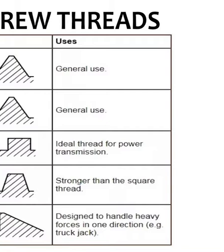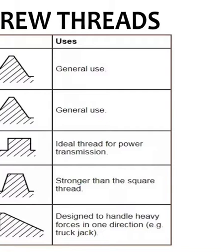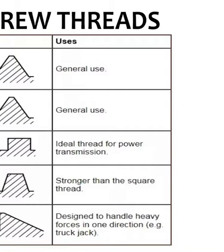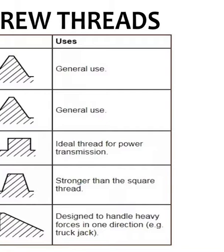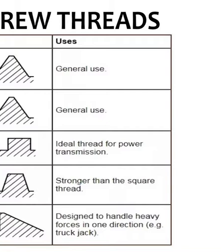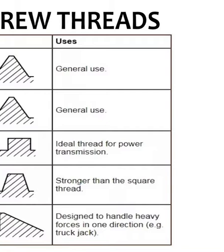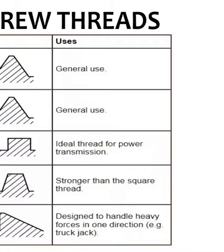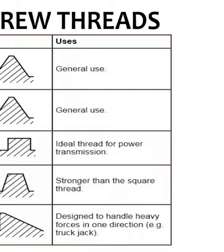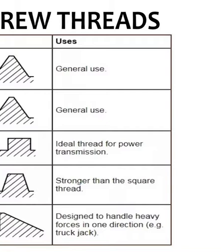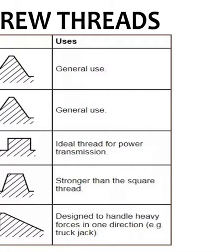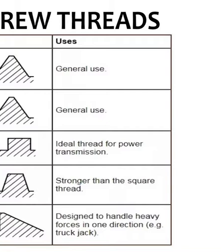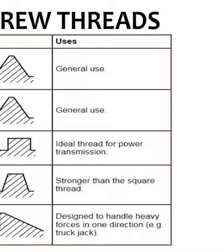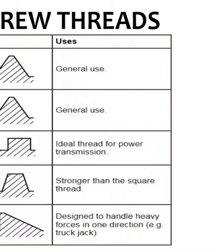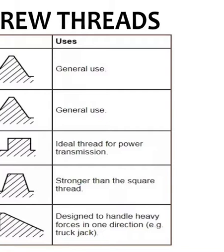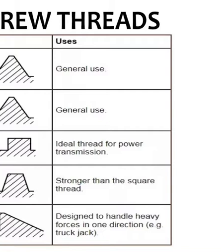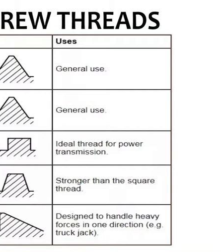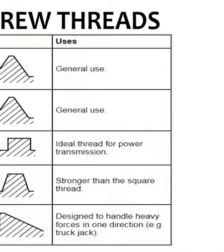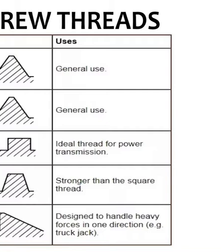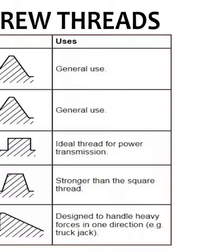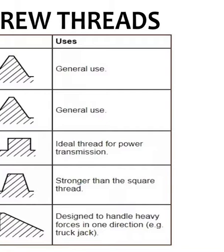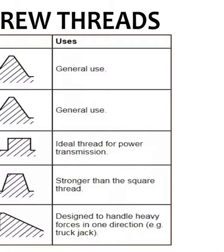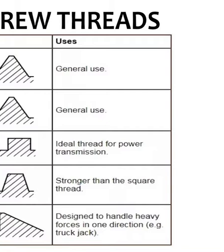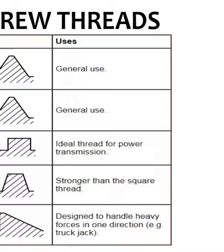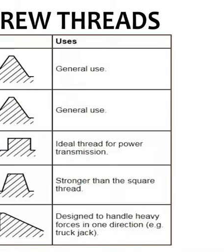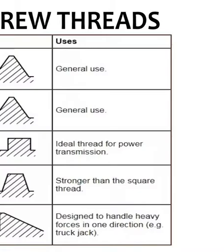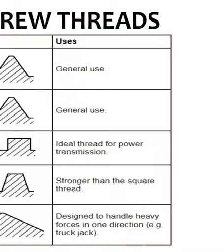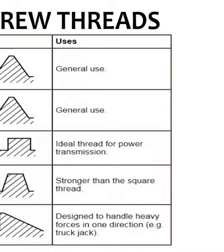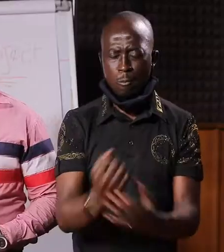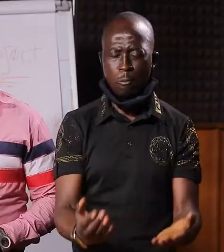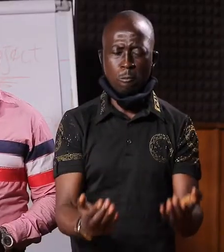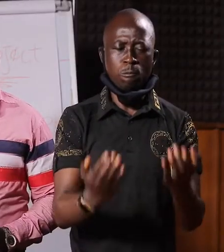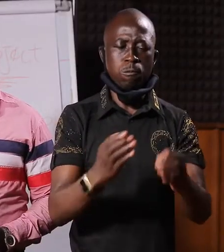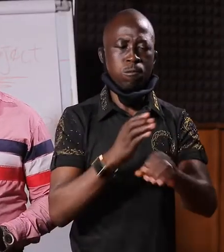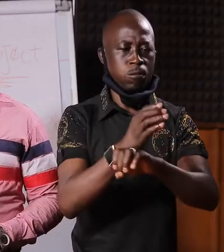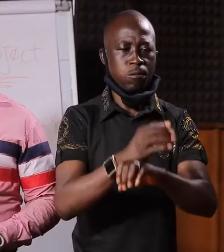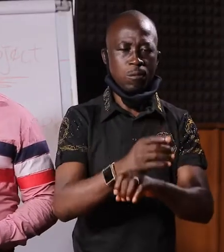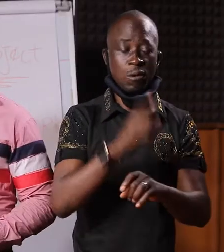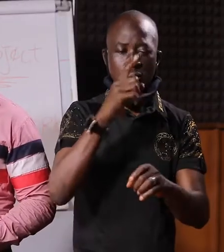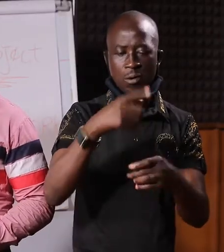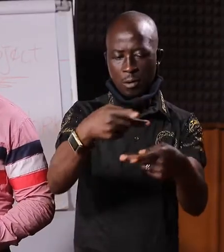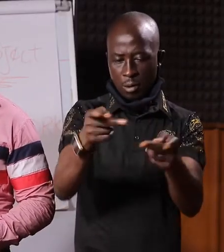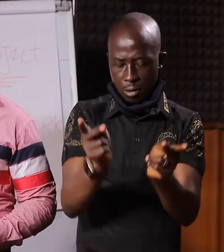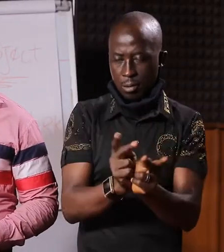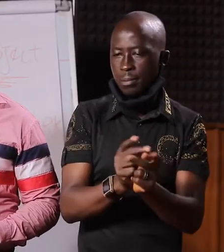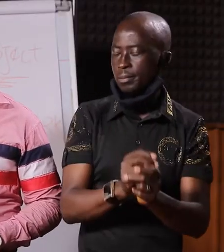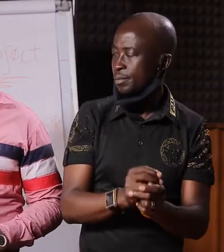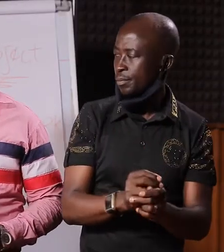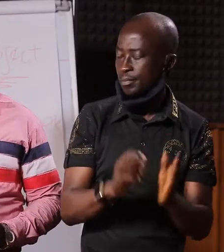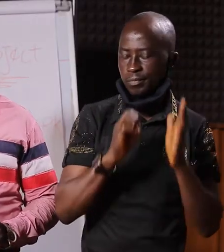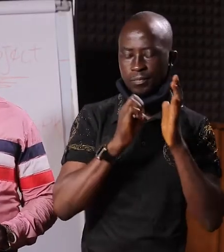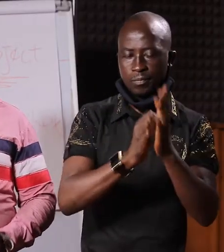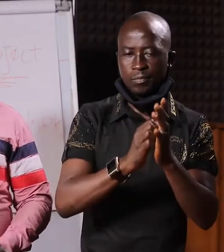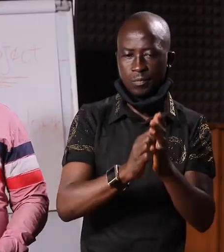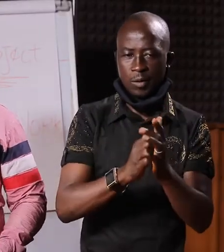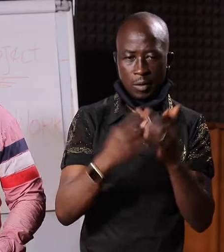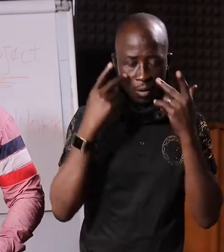buttress is designed to handle heavy forces in one direction. Heavy forces in one direction. Example of that can be